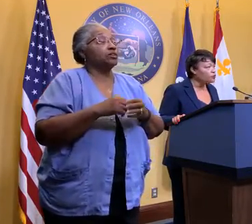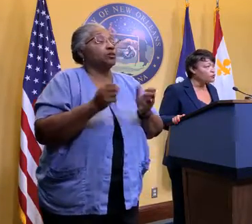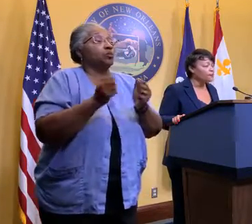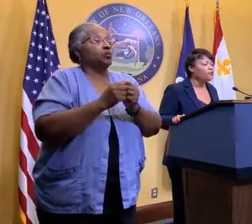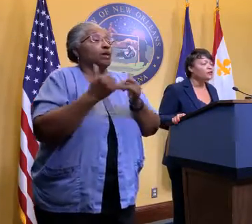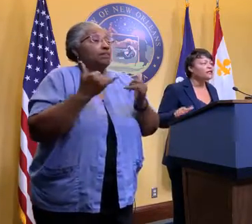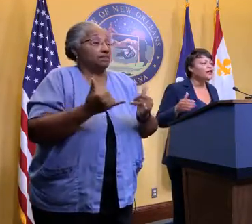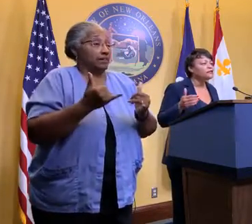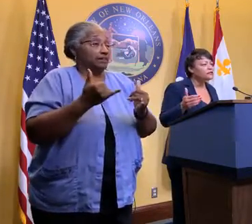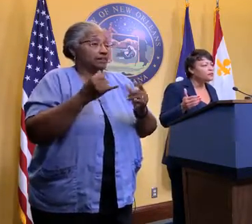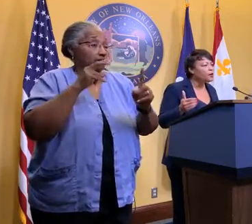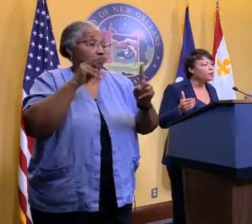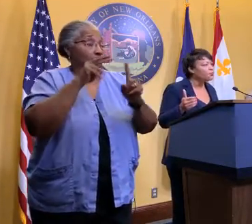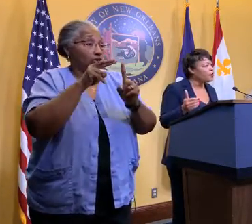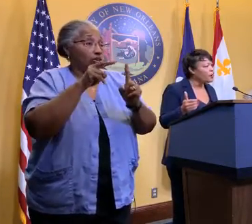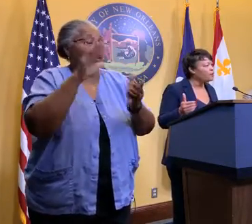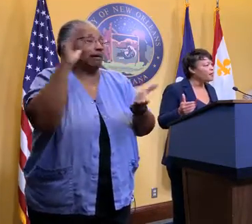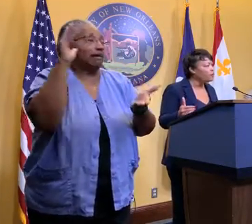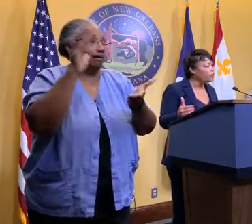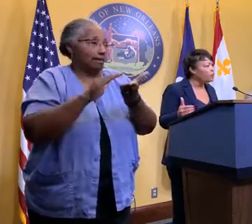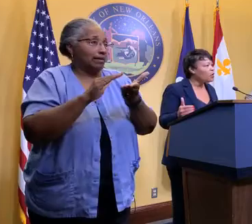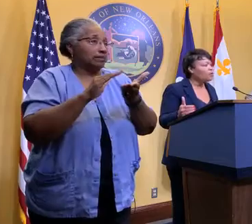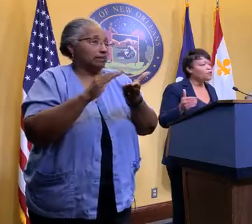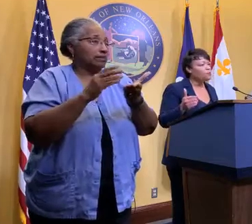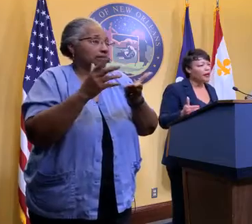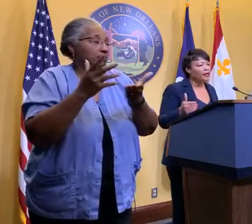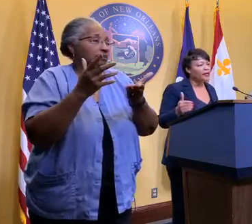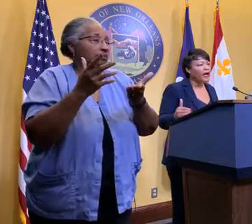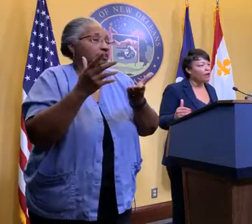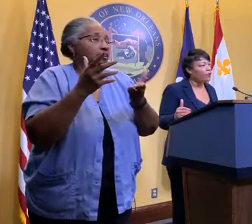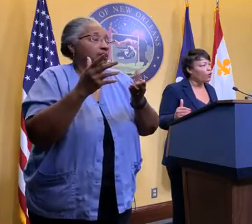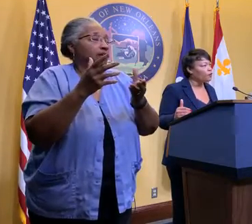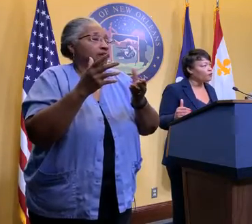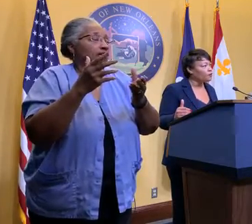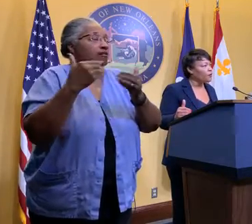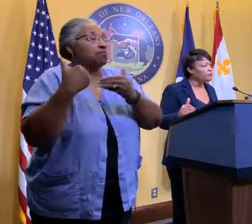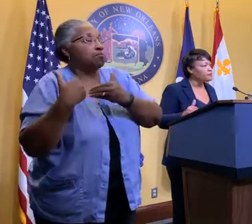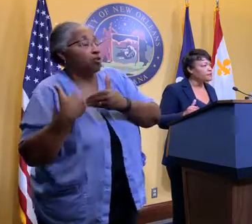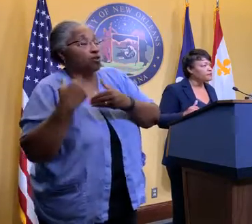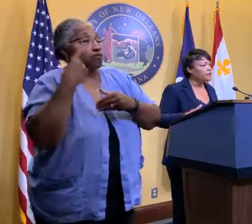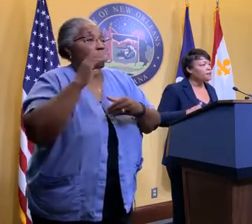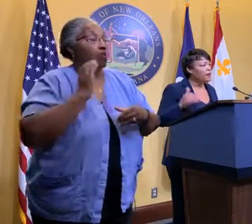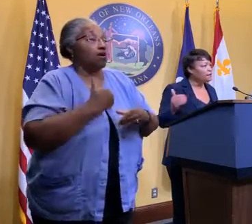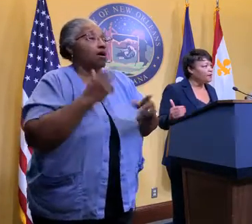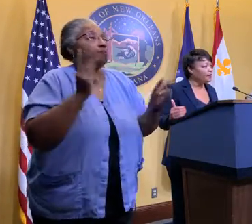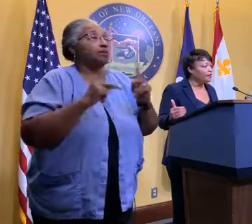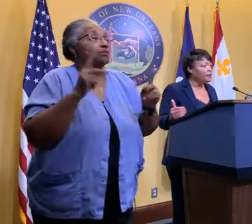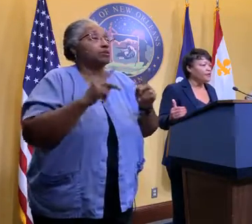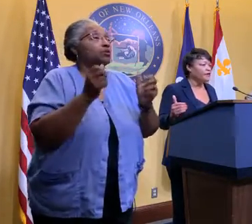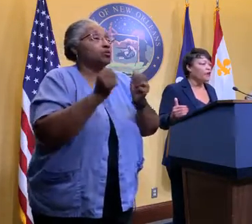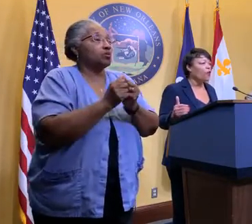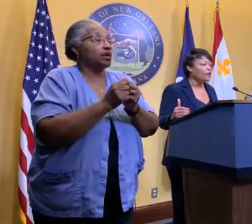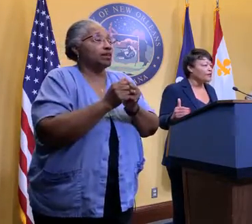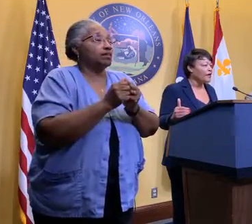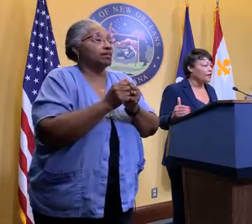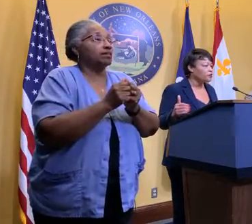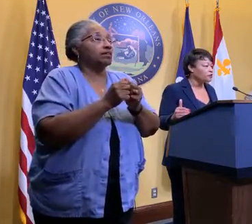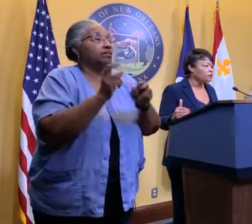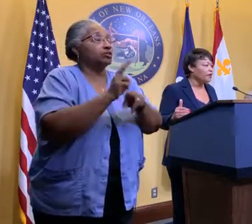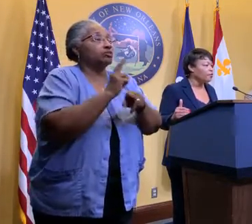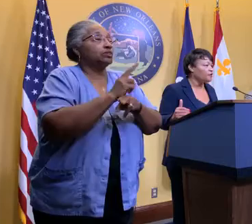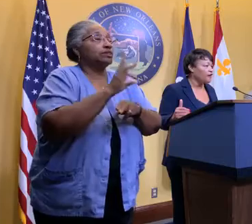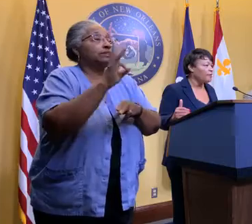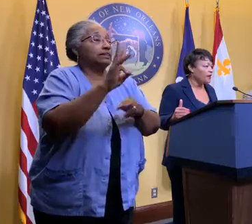this approach, it really lessens the burden on our people with spreading it out over a 6 pay period and then 1